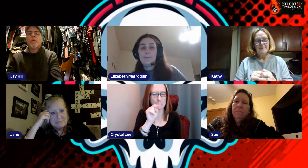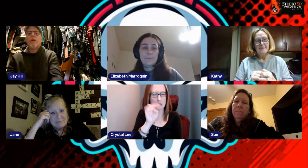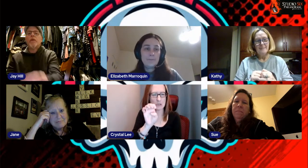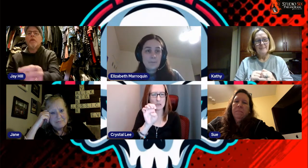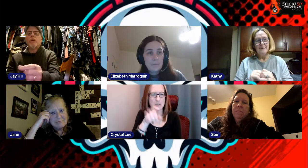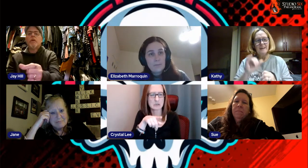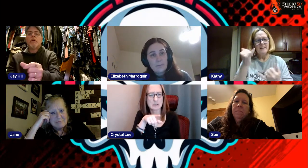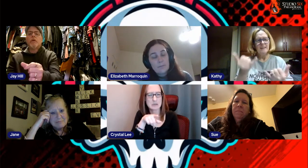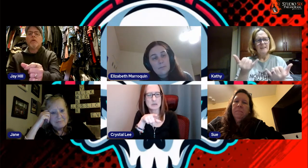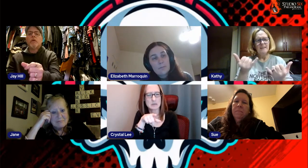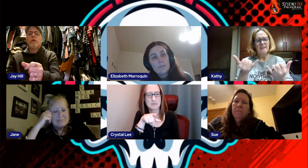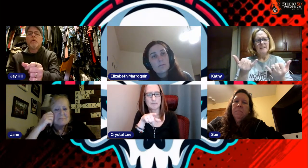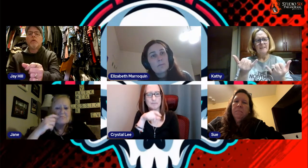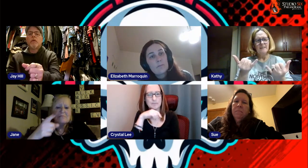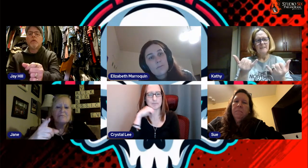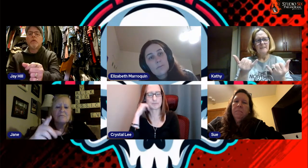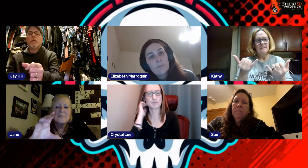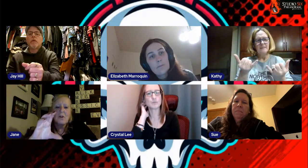Now,